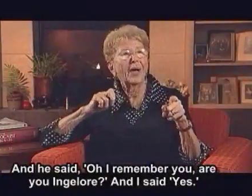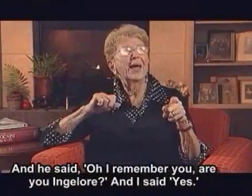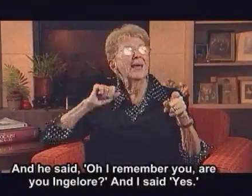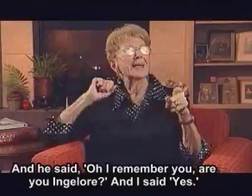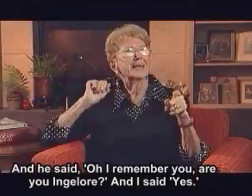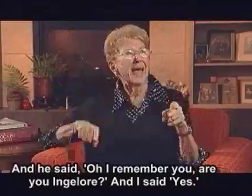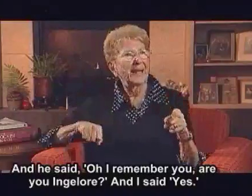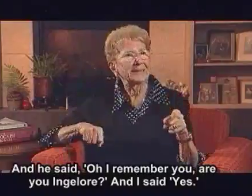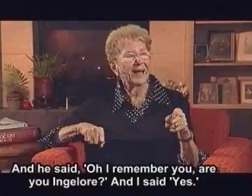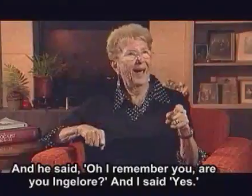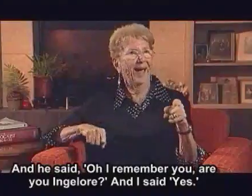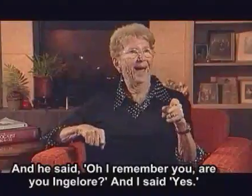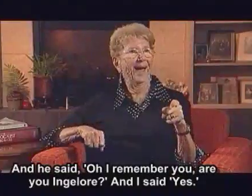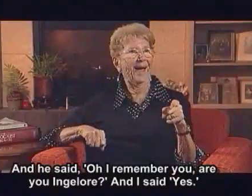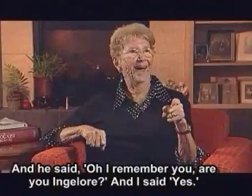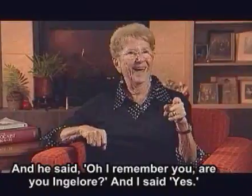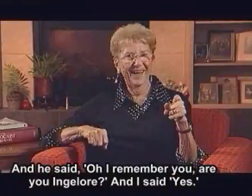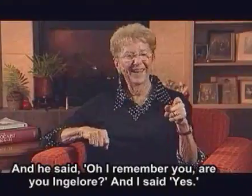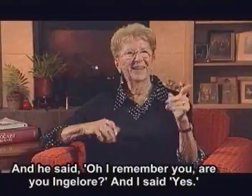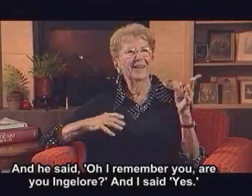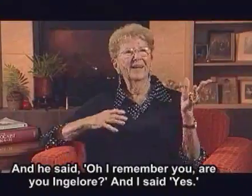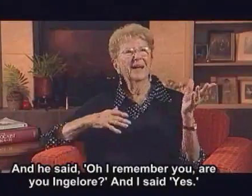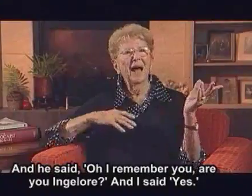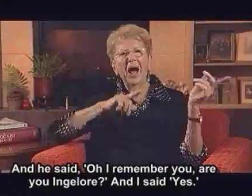And he said, oh, I remember you. You Ingelore? And I said, yes.